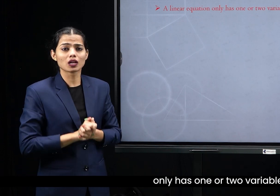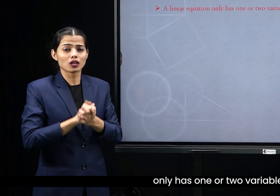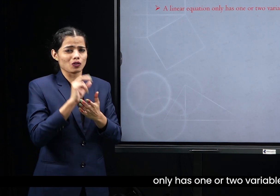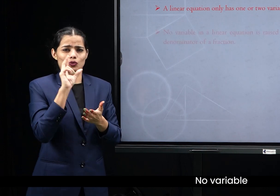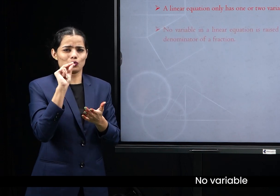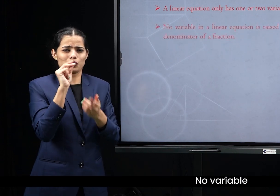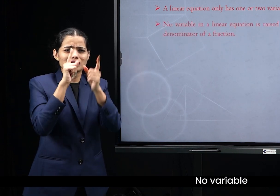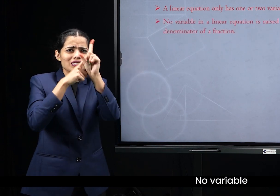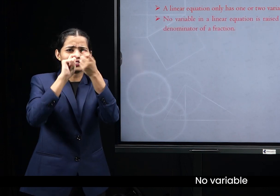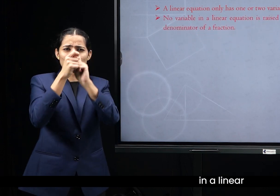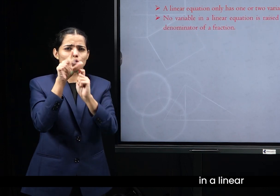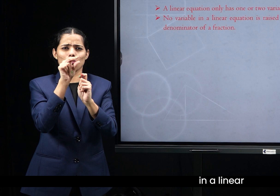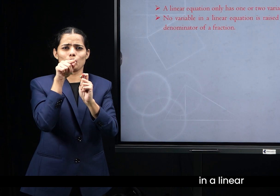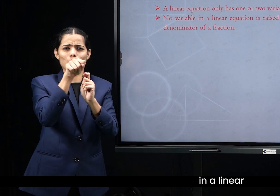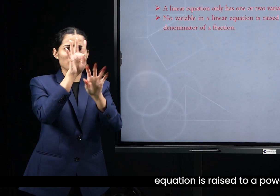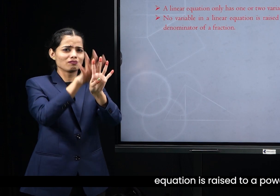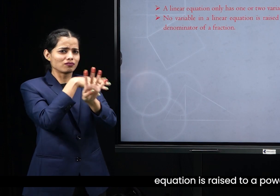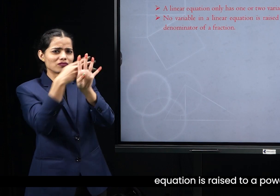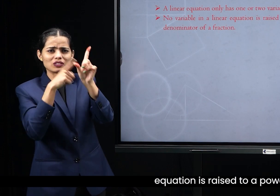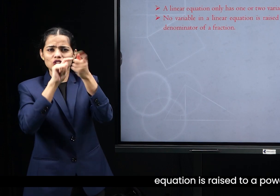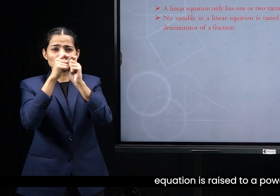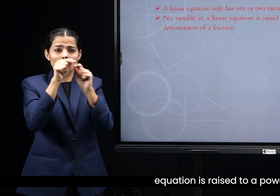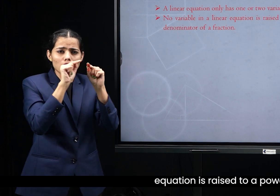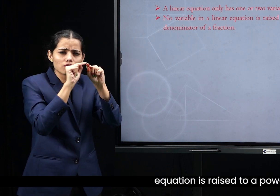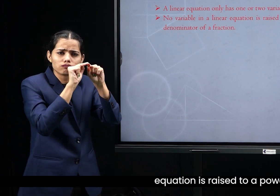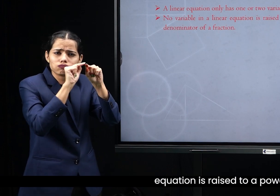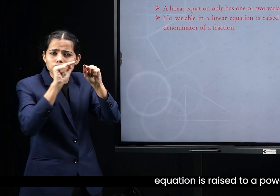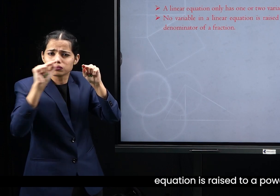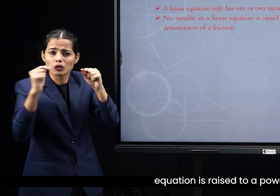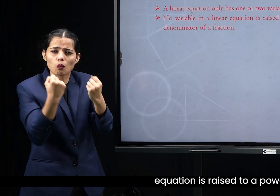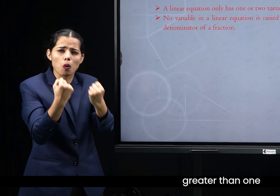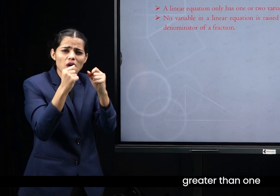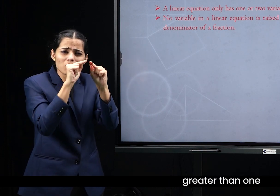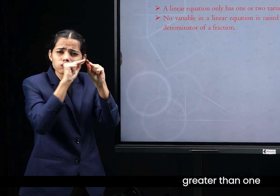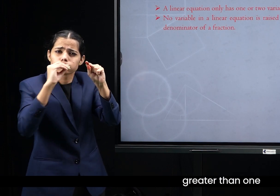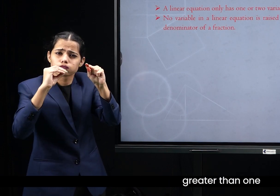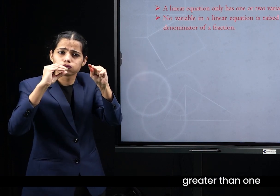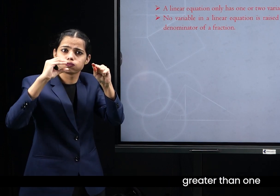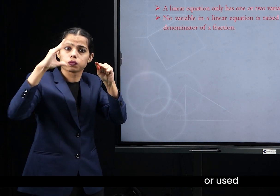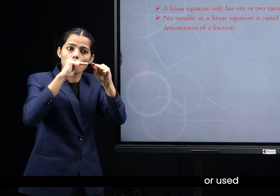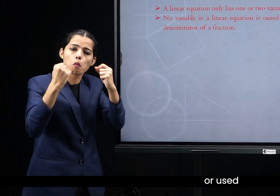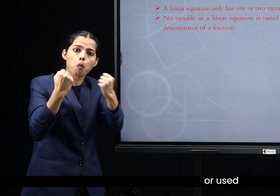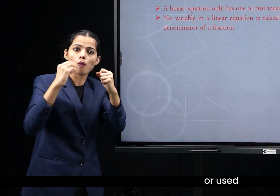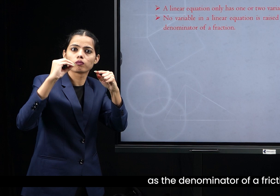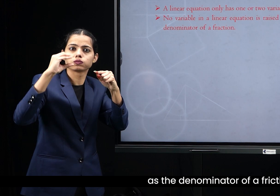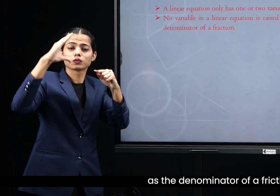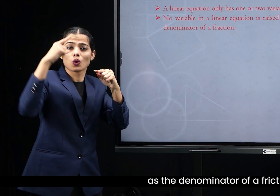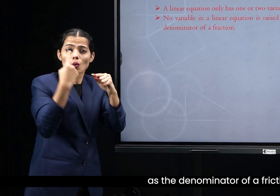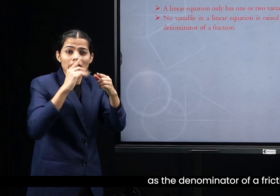No variable in a linear equation is raised to a power greater than one or used as the denominator